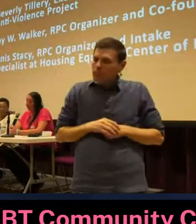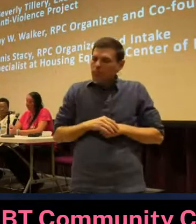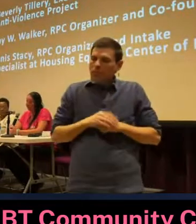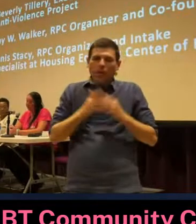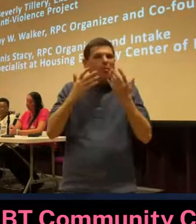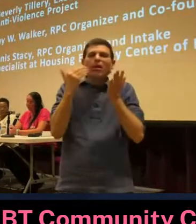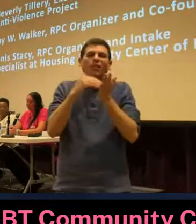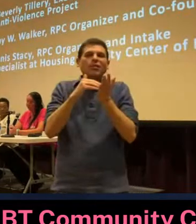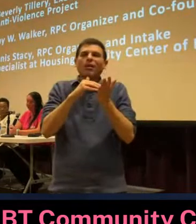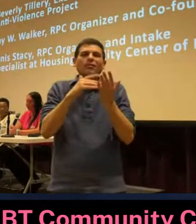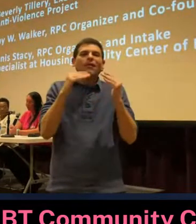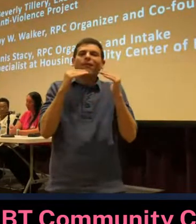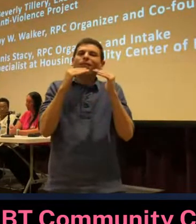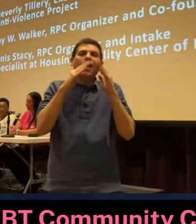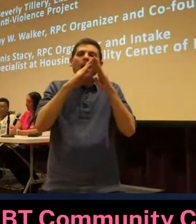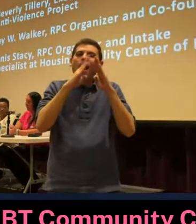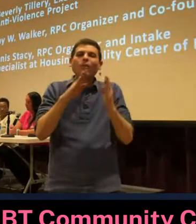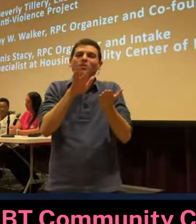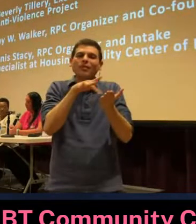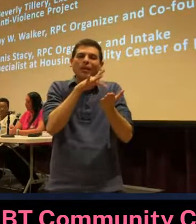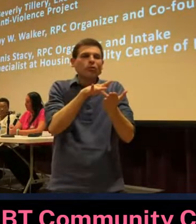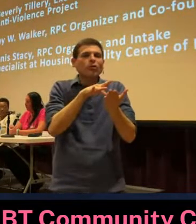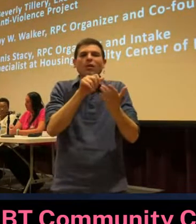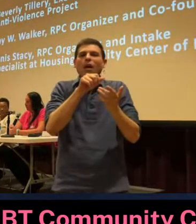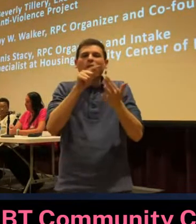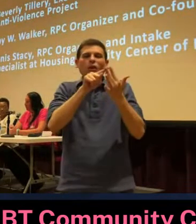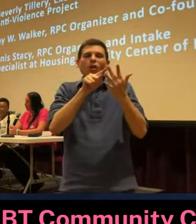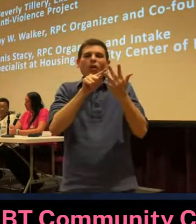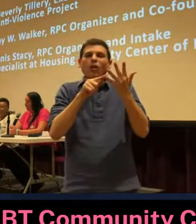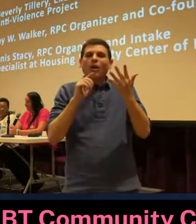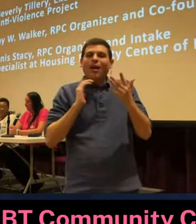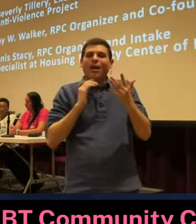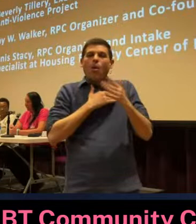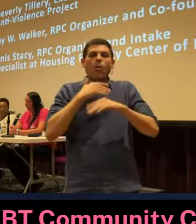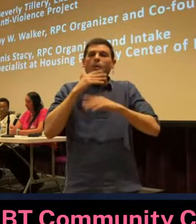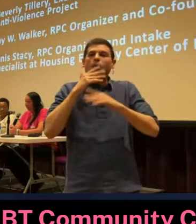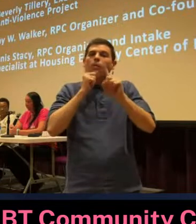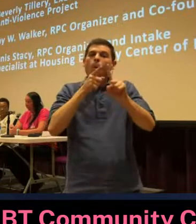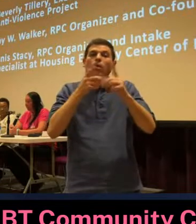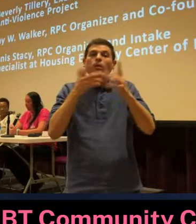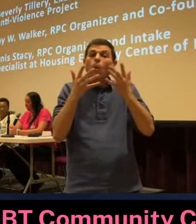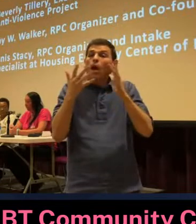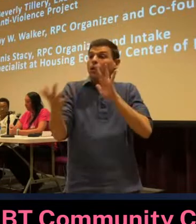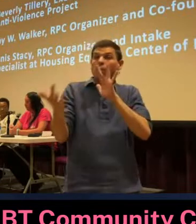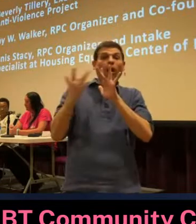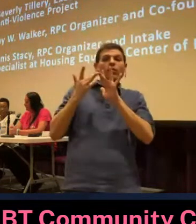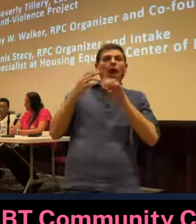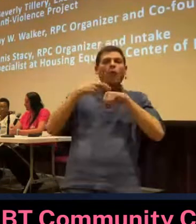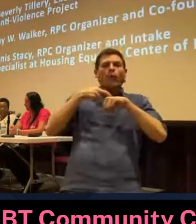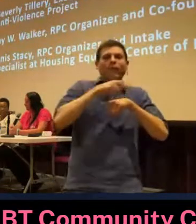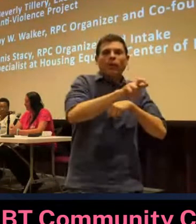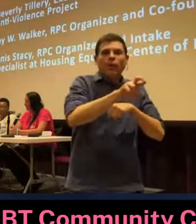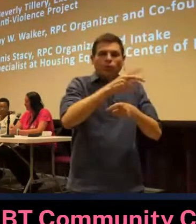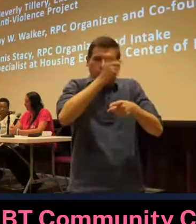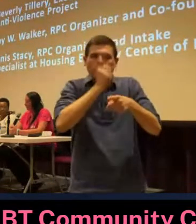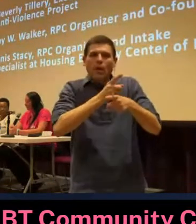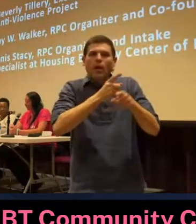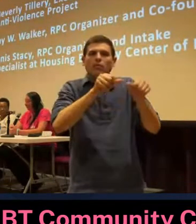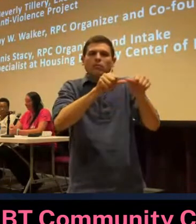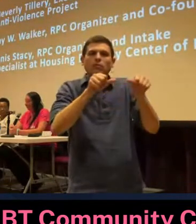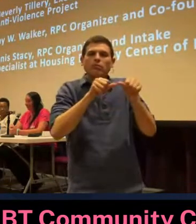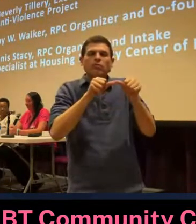and the Housing Equality Center of Pennsylvania, is we try to redirect people to where they need to go. So if you know homeless trans